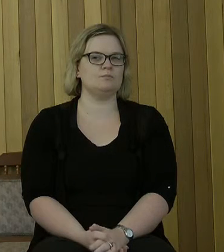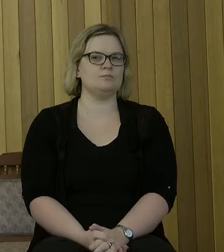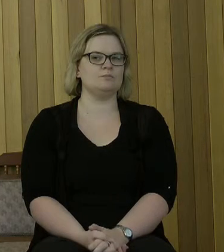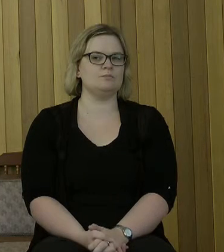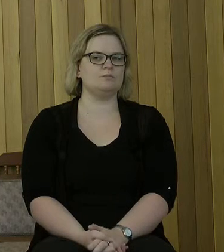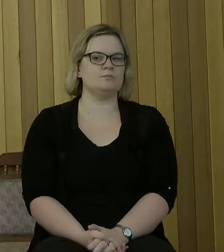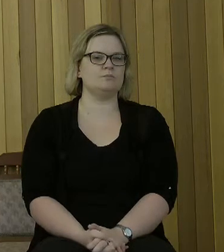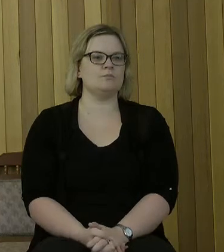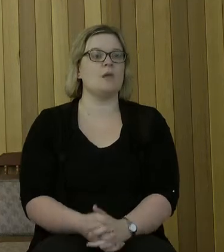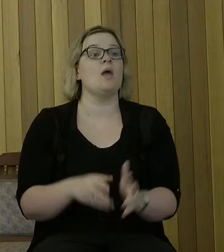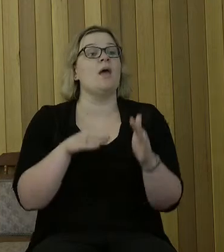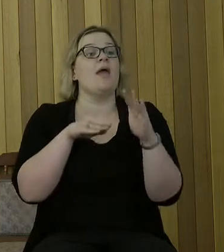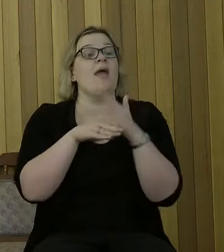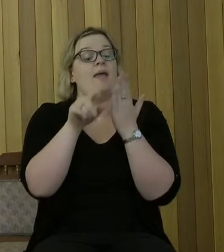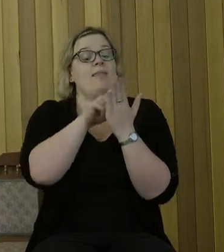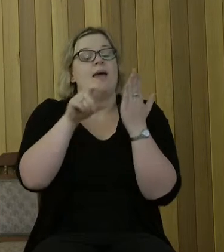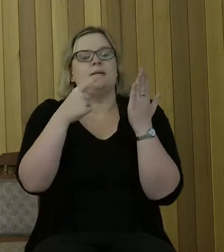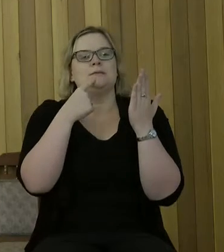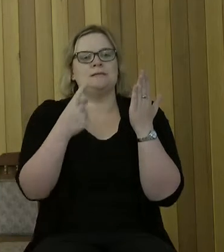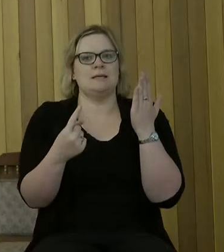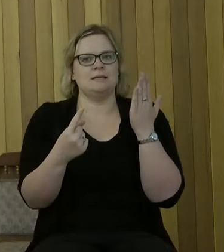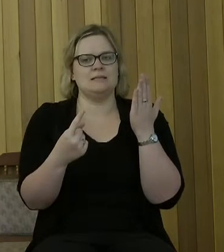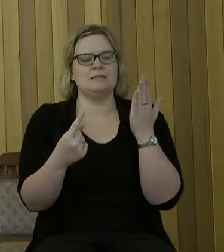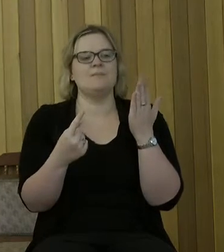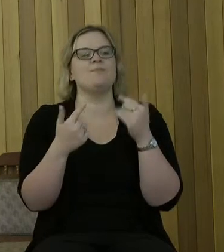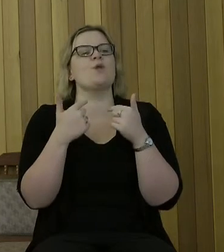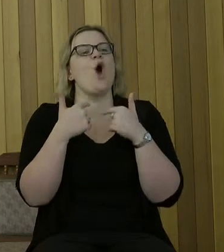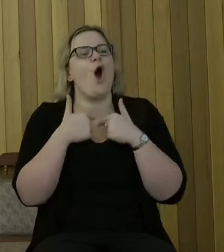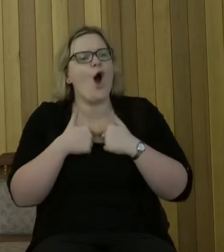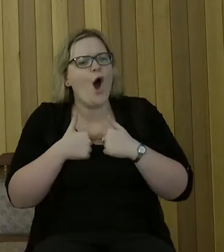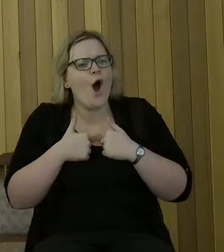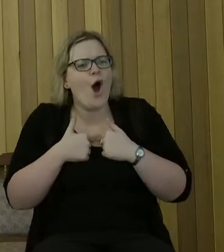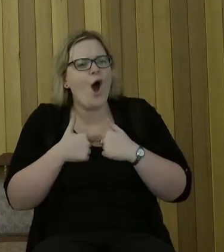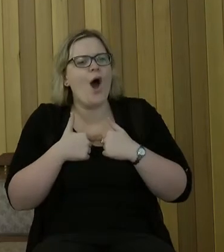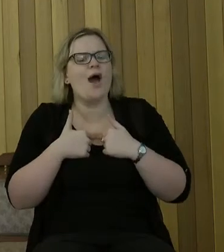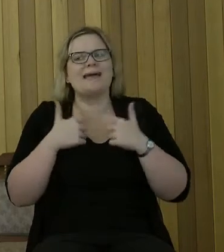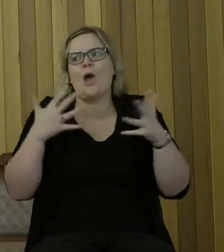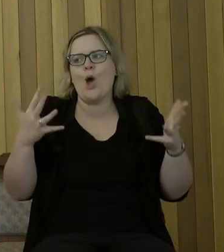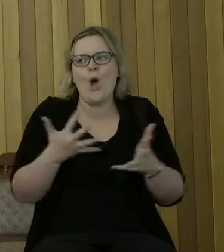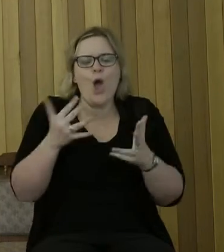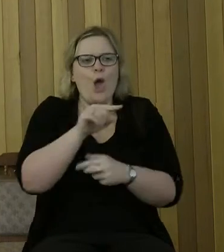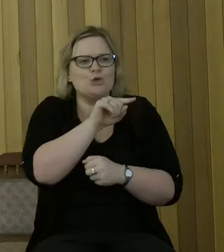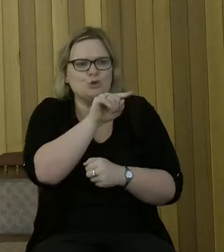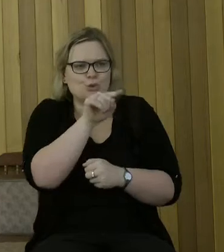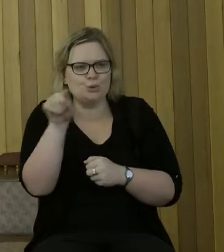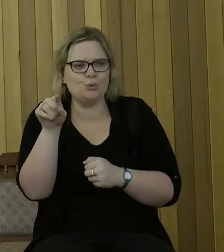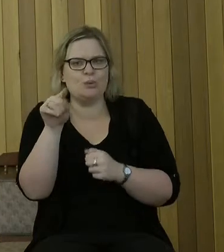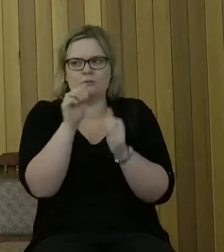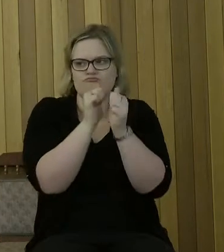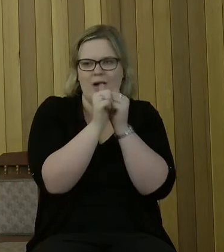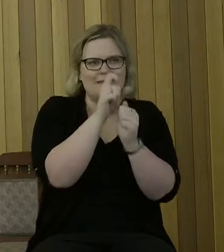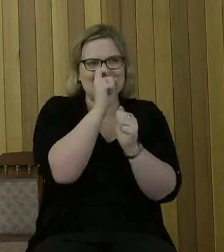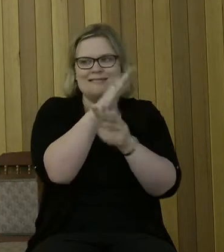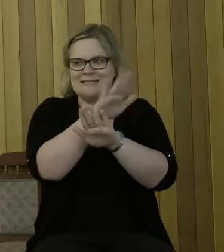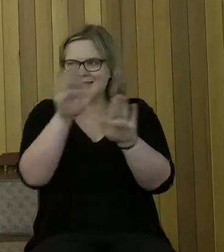And here it says, therefore, I urge you, brothers and sisters, in view of God's mercy, to